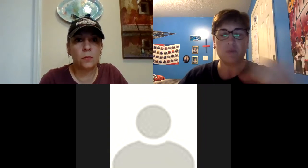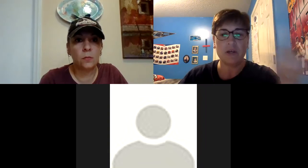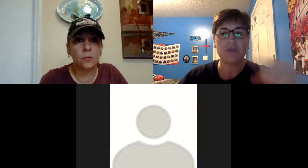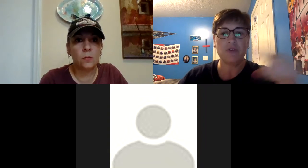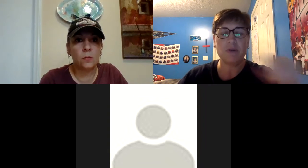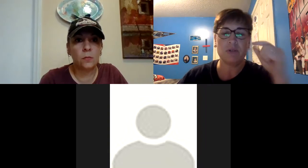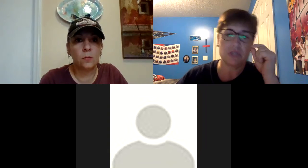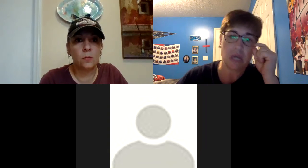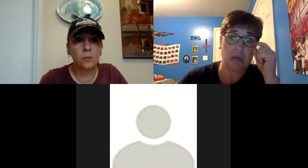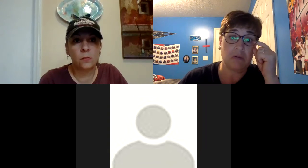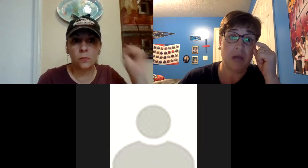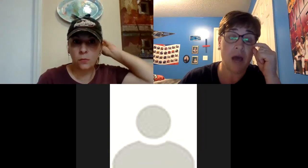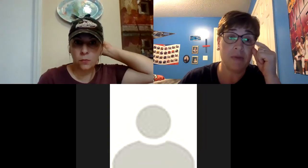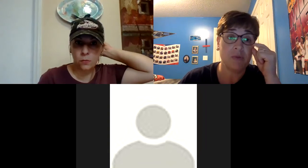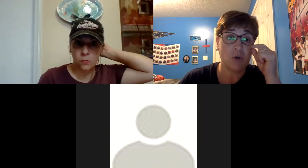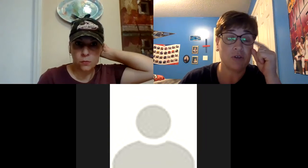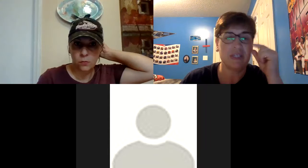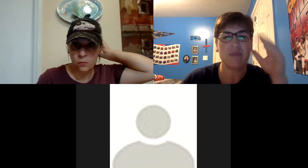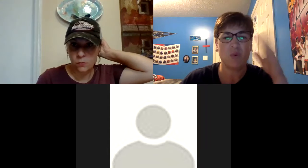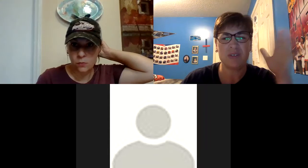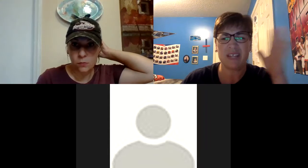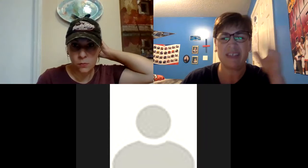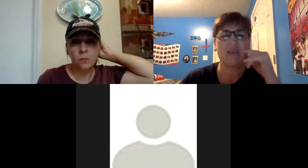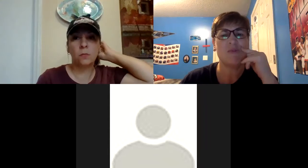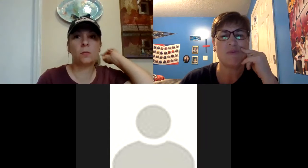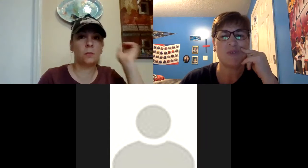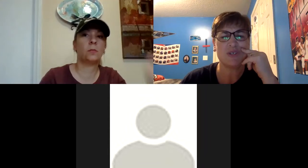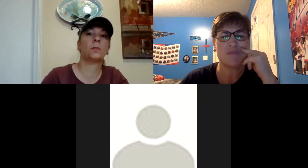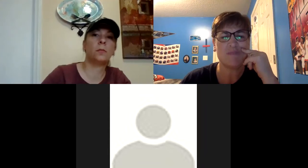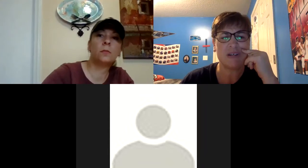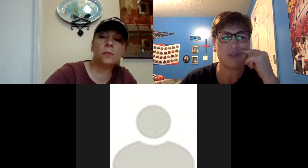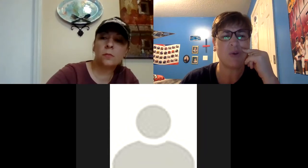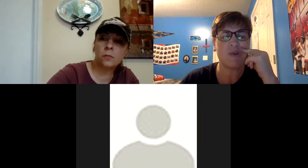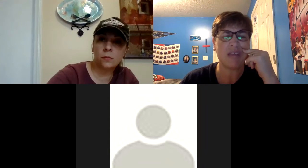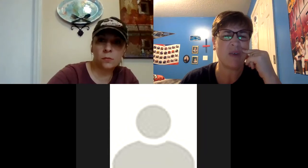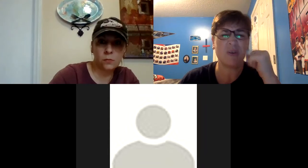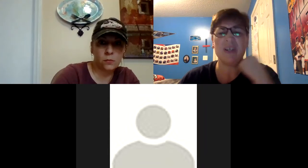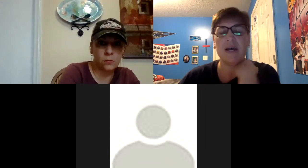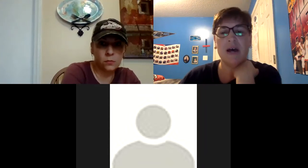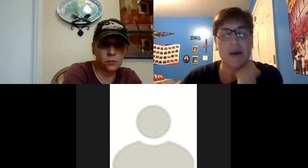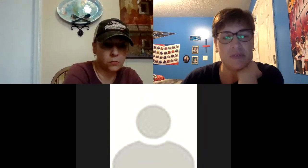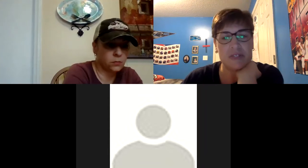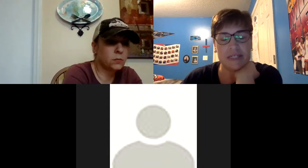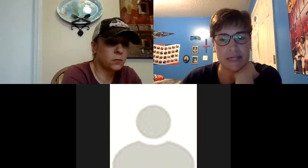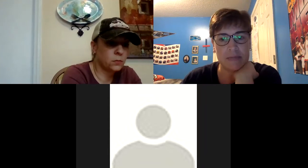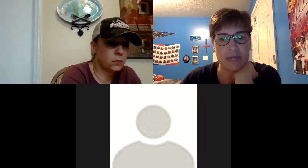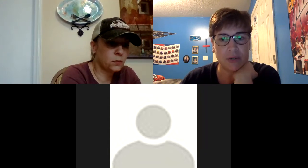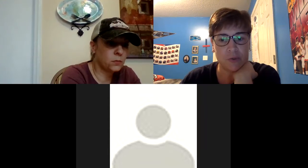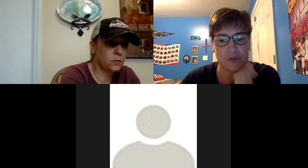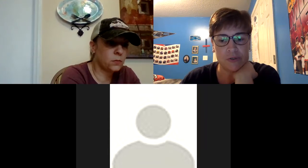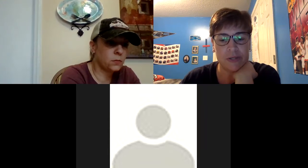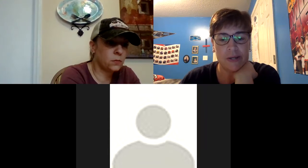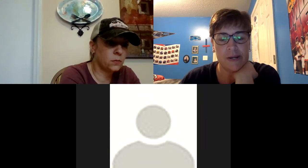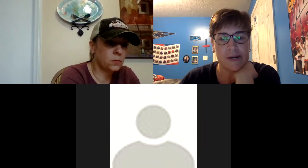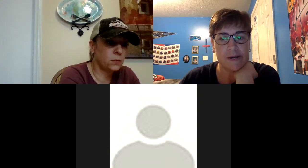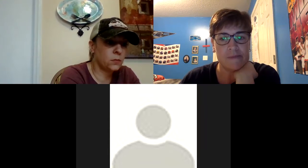the 100 most common words, and then words that I think, oh, maybe we should make sure we go over that one just as like beginner